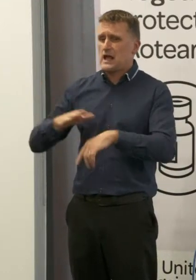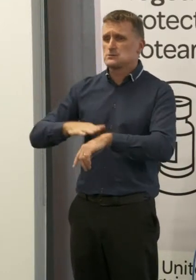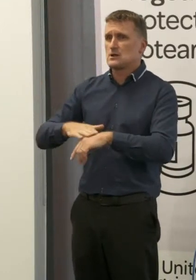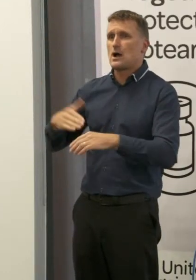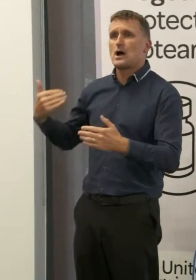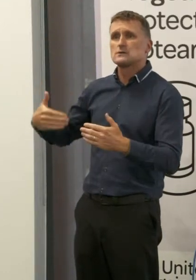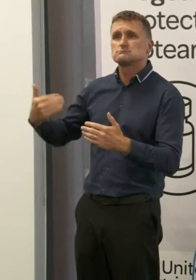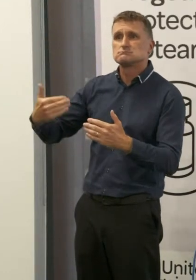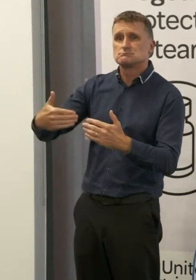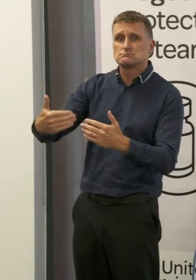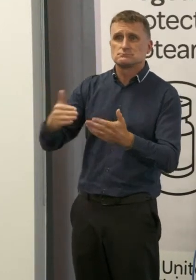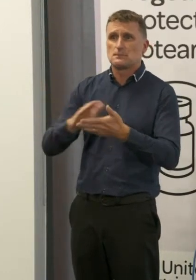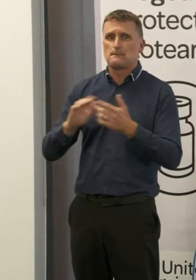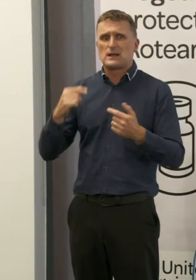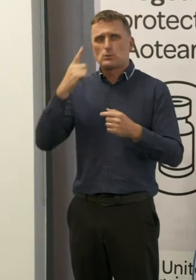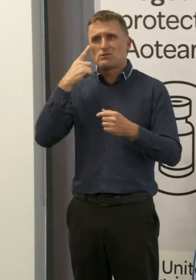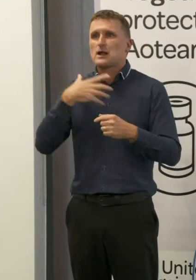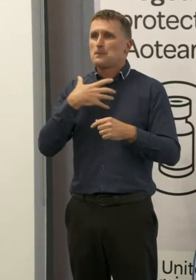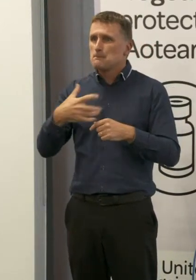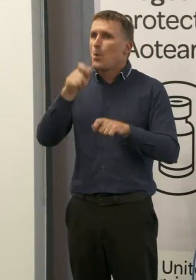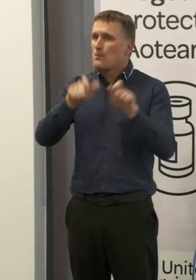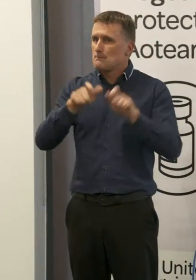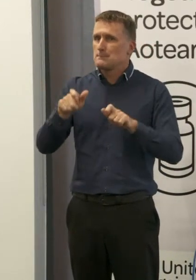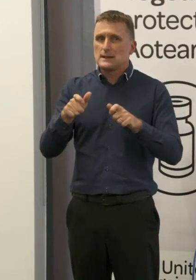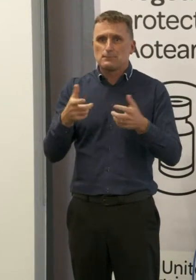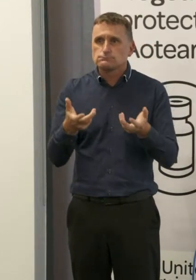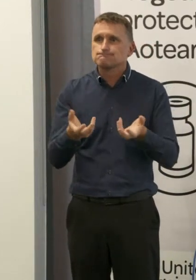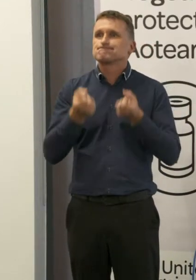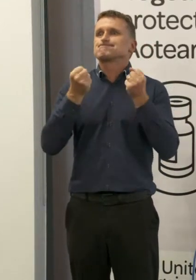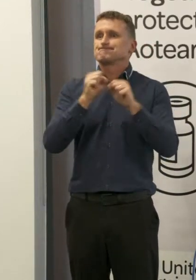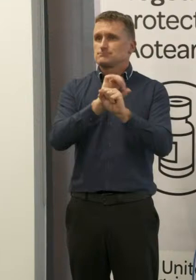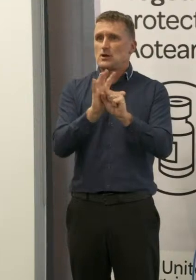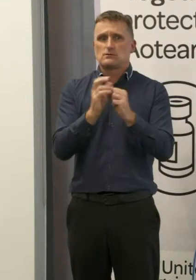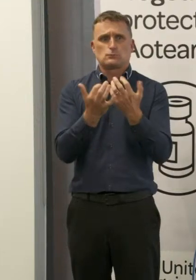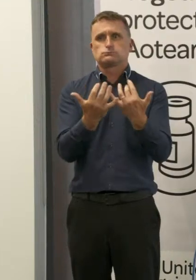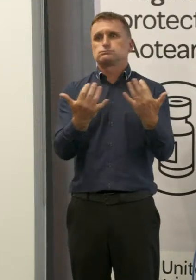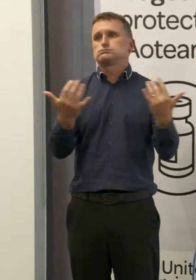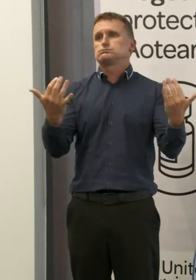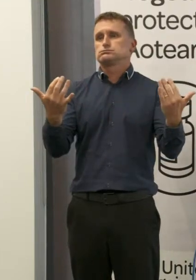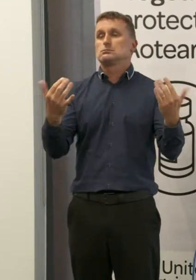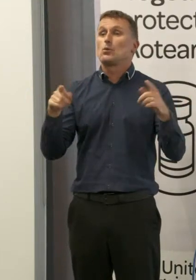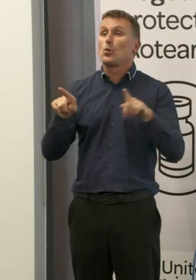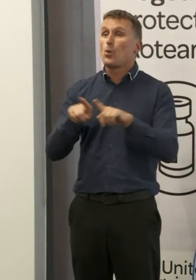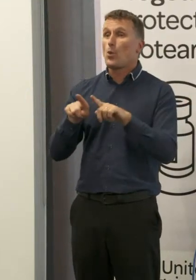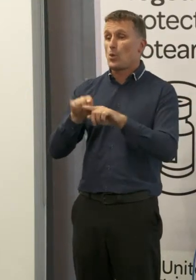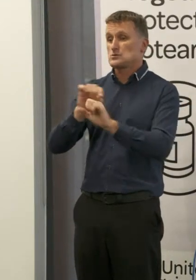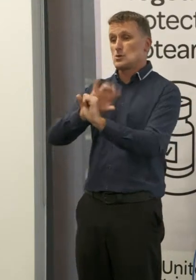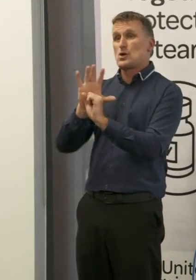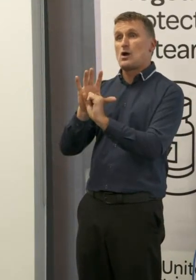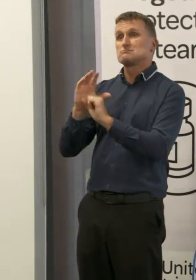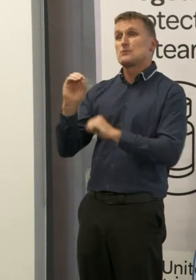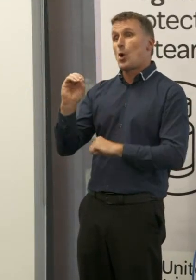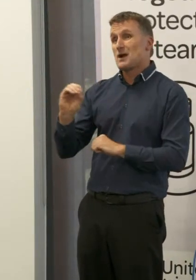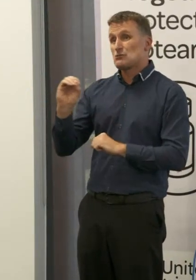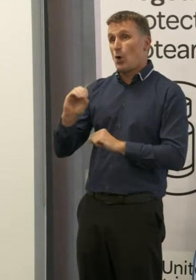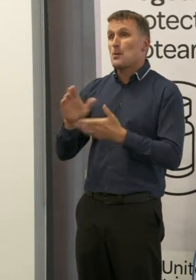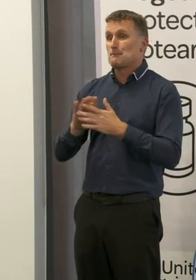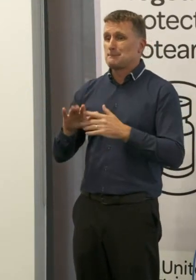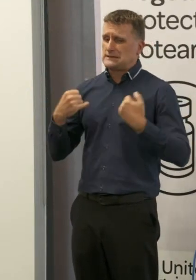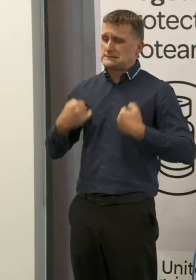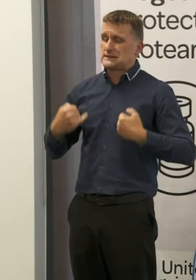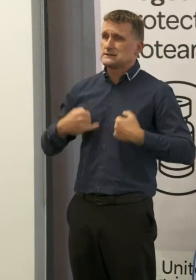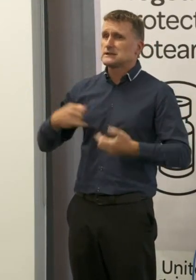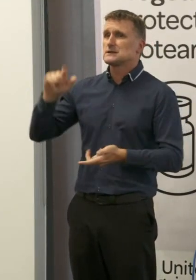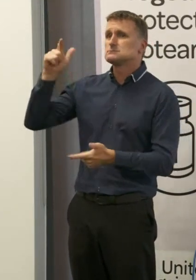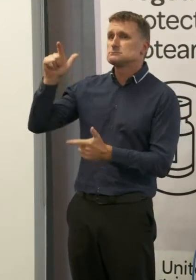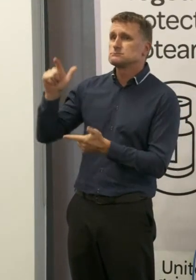situation where we're expecting larger numbers of cases and with a variant that actually causes less severe disease, we have